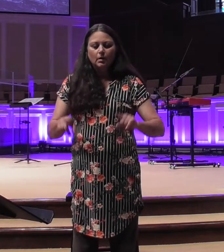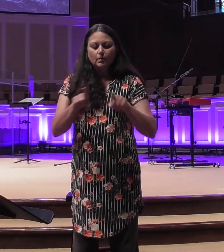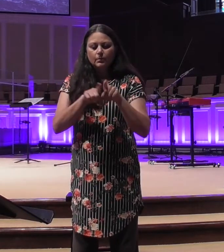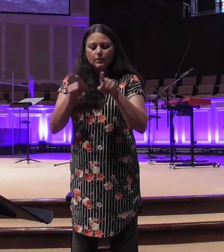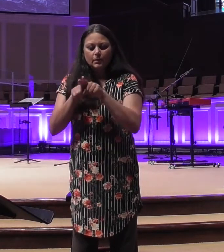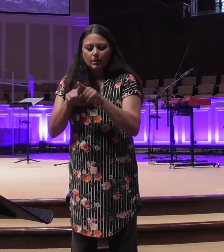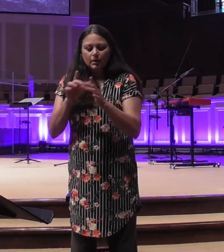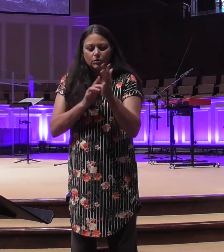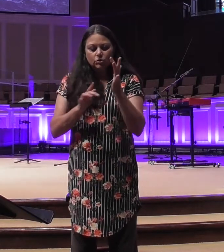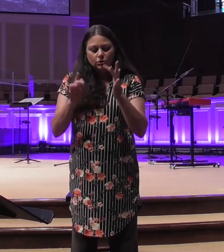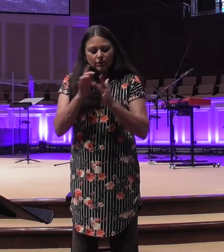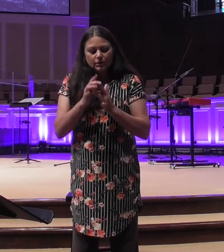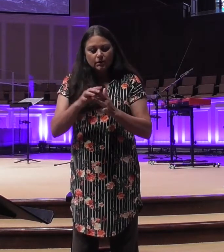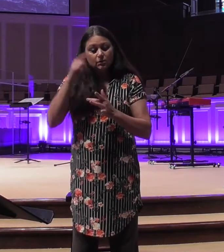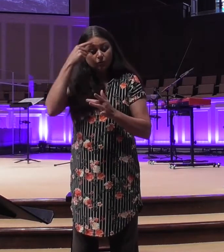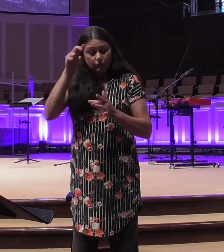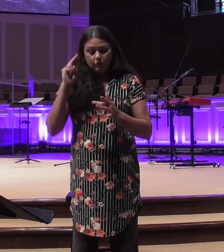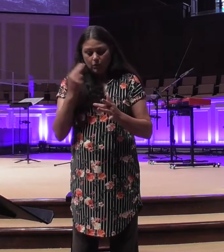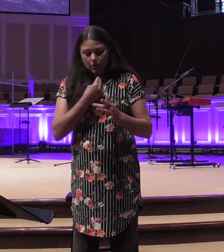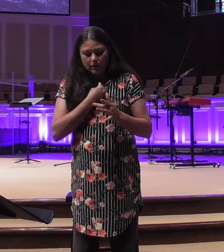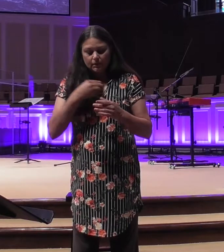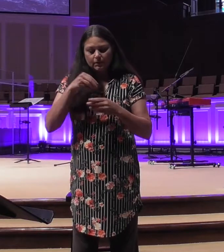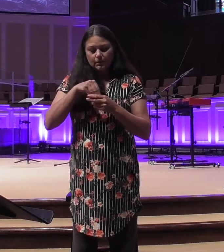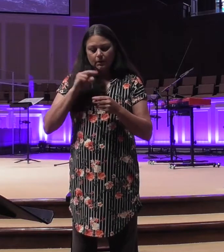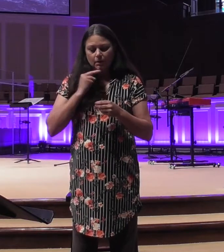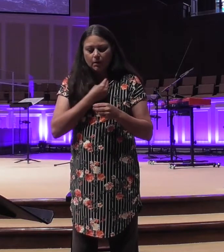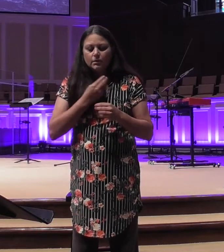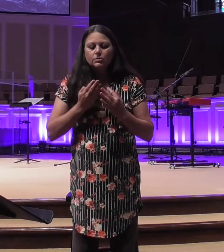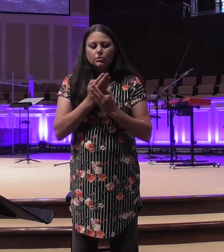for us and in us and through us.